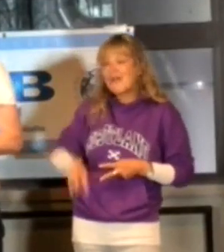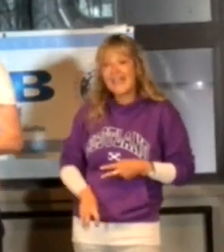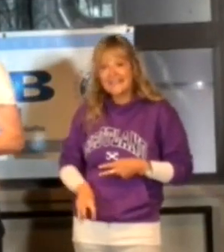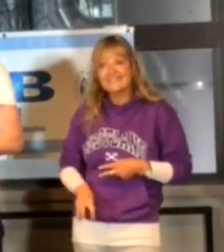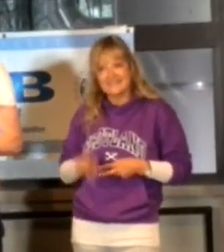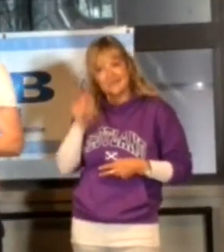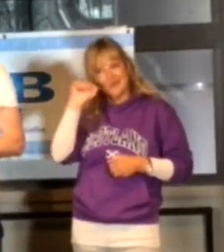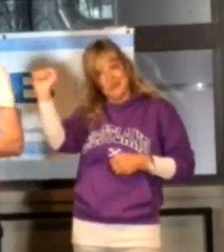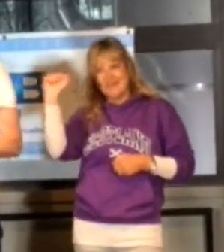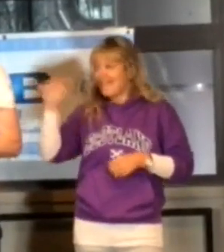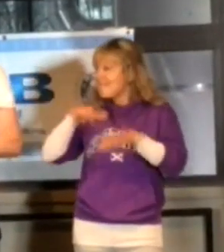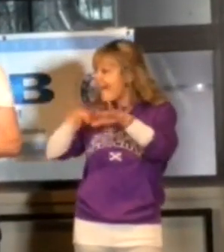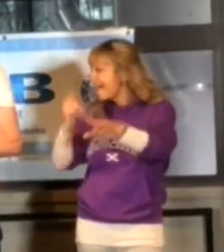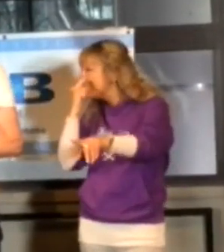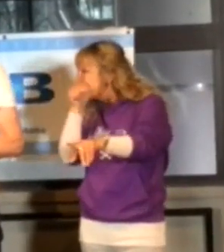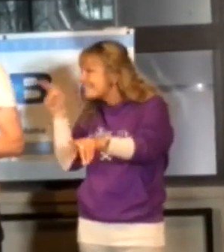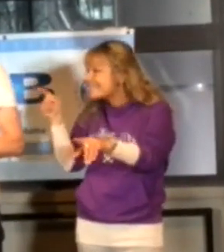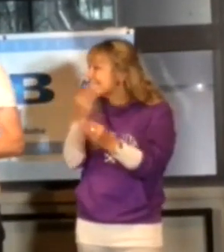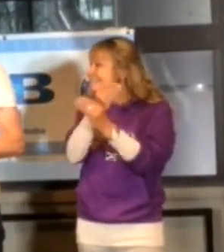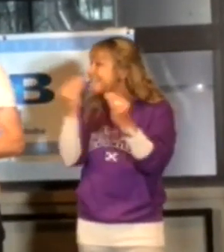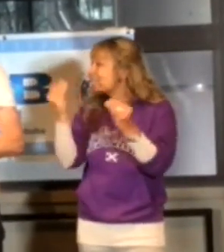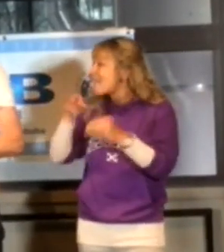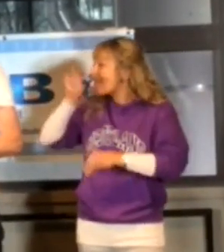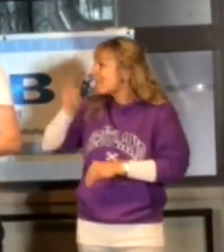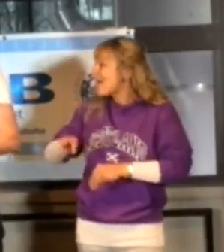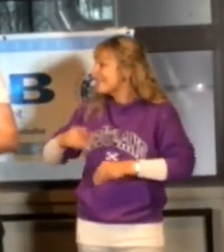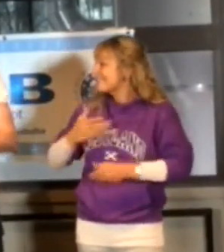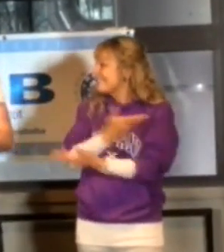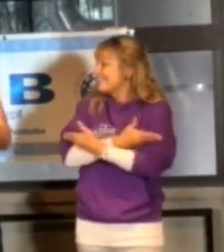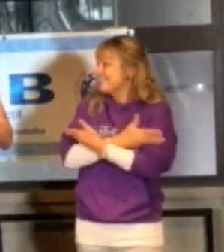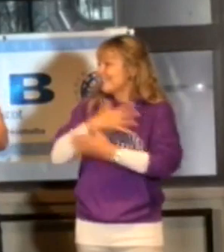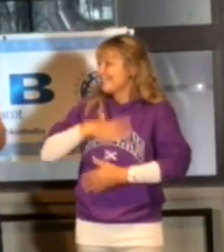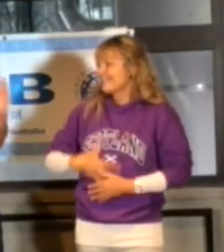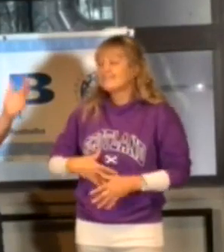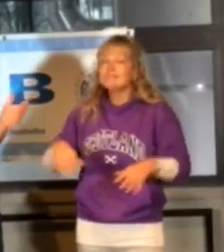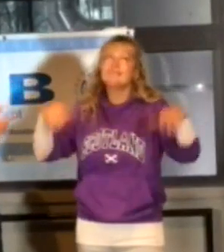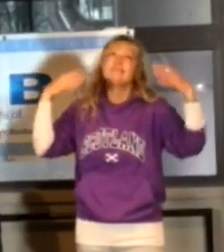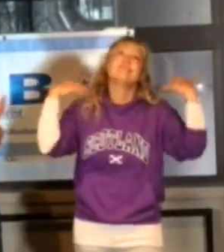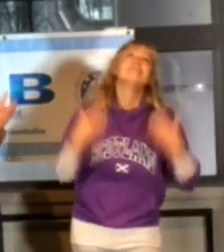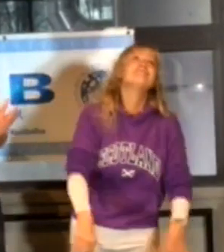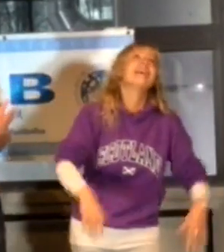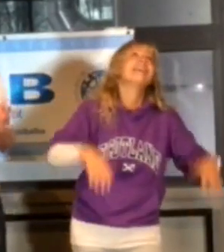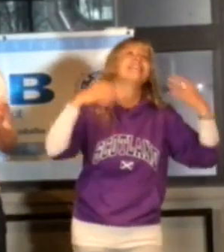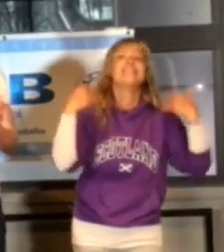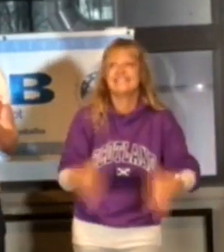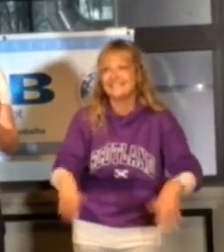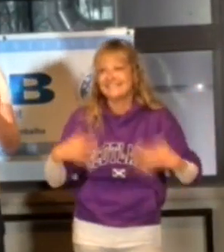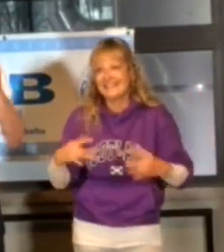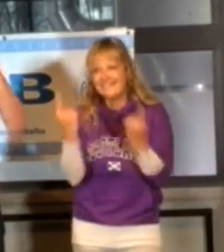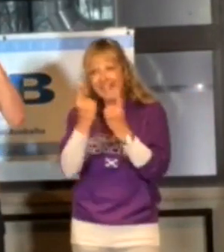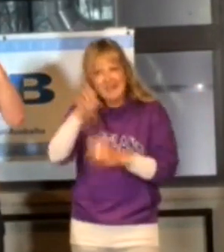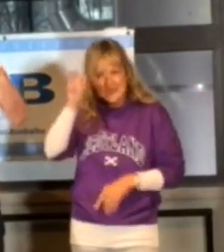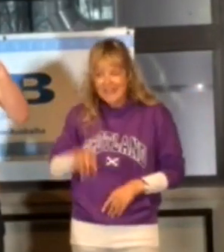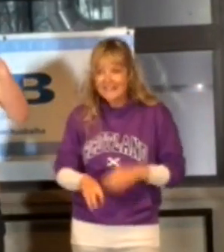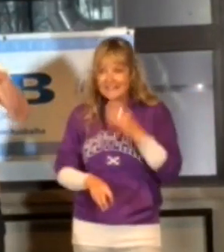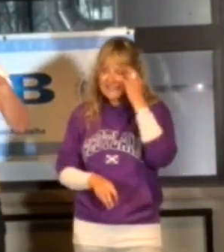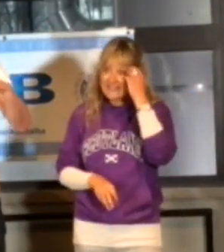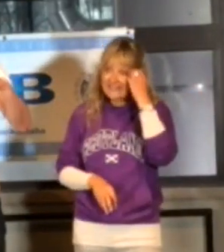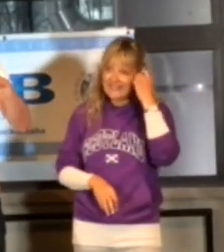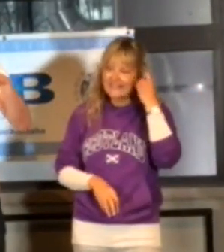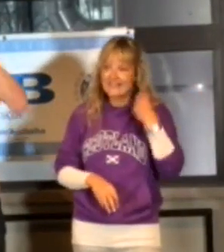Merthyr Tydfil March. I see a few of the t-shirts in here. Absolutely amazing event that they had down there. Speaking